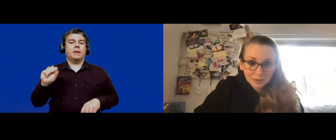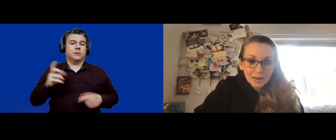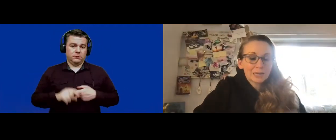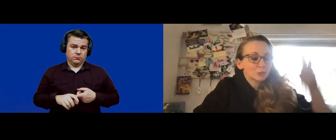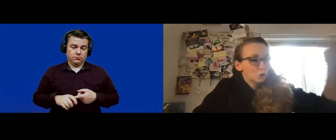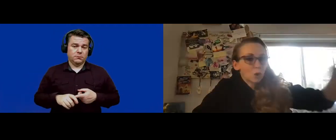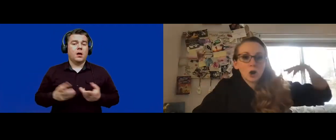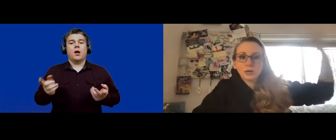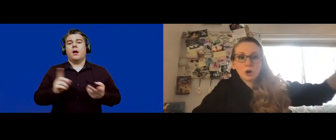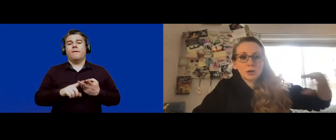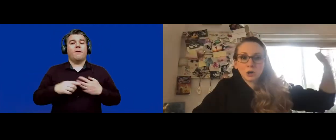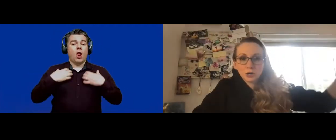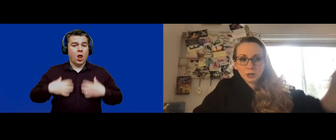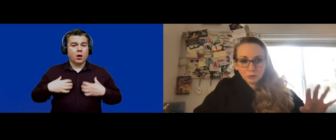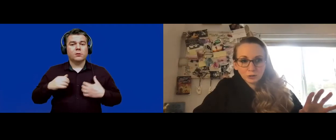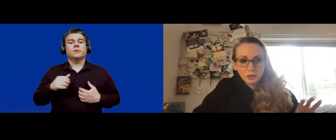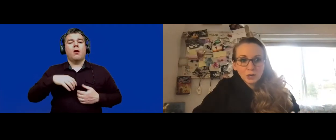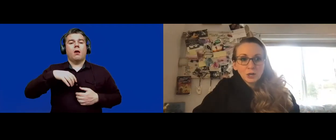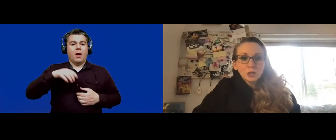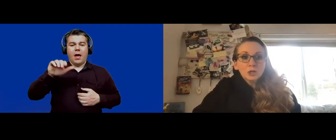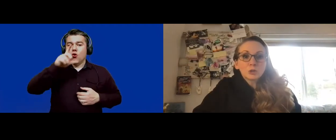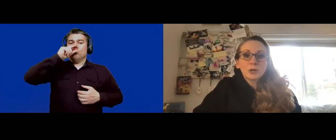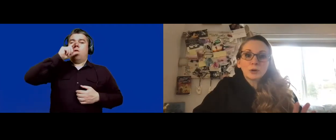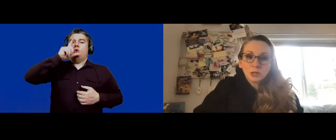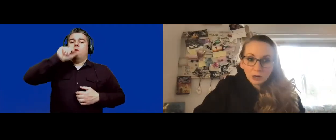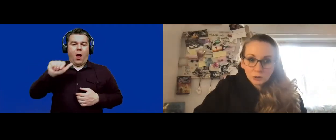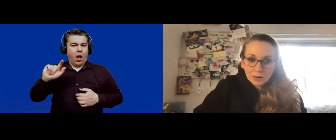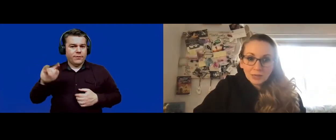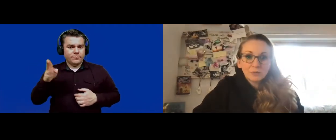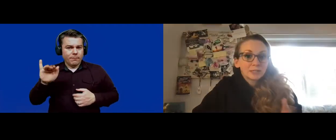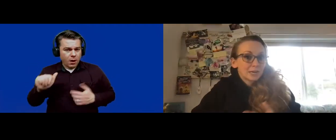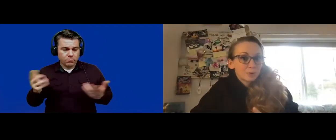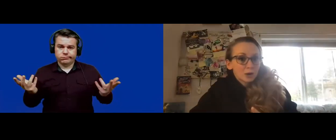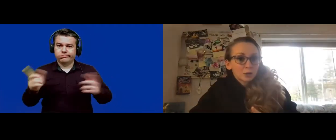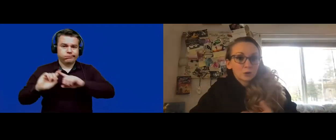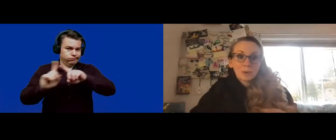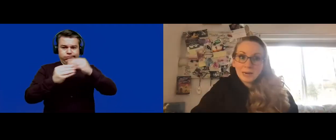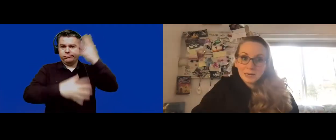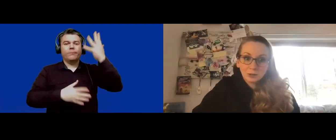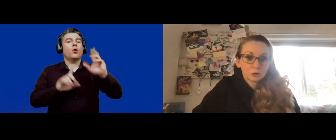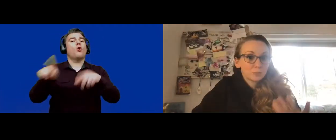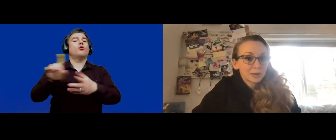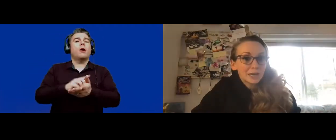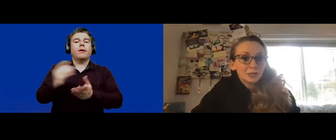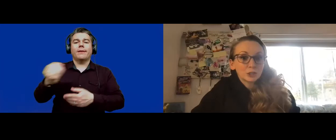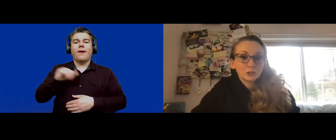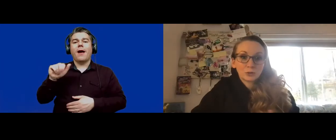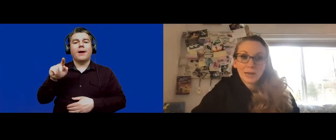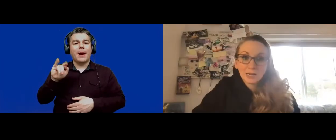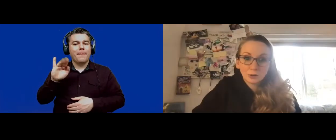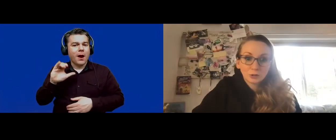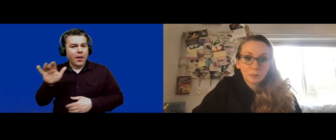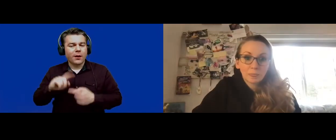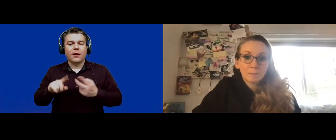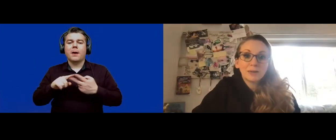asthma. And so on and on and on it goes. So we go to the doctor and they give us an antibiotic or painkillers or medications or